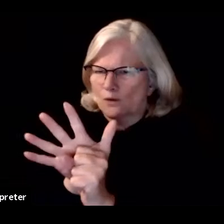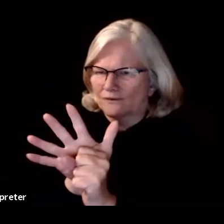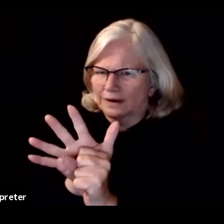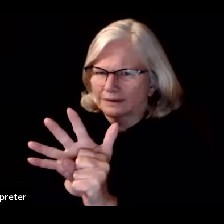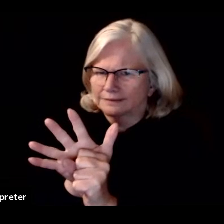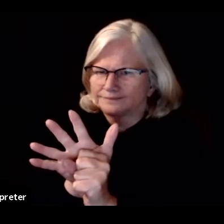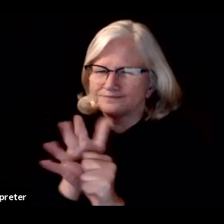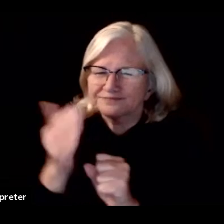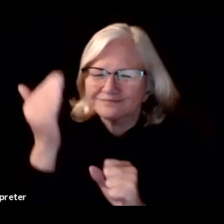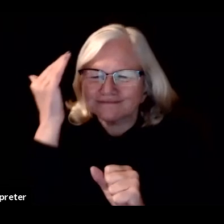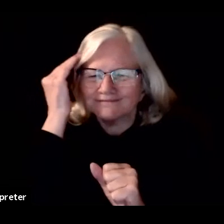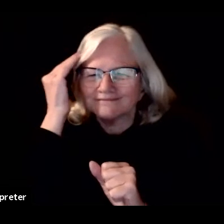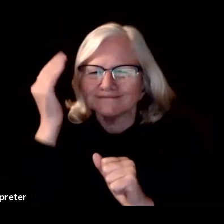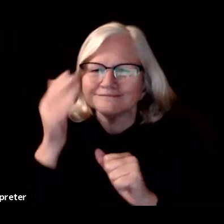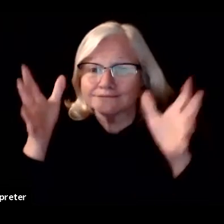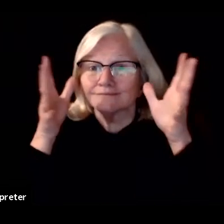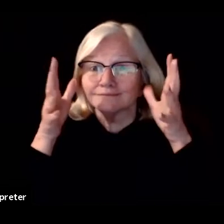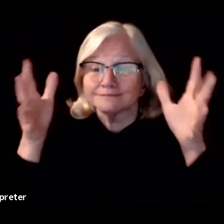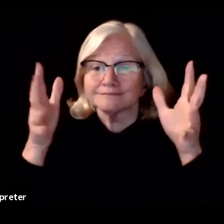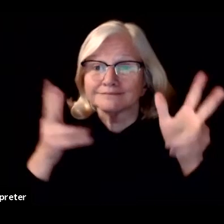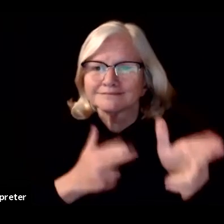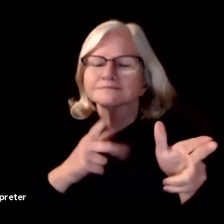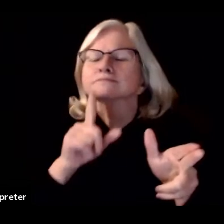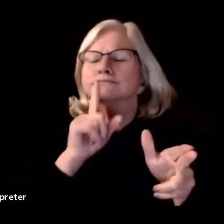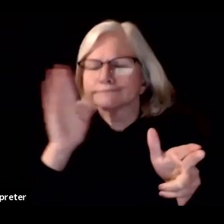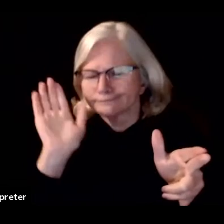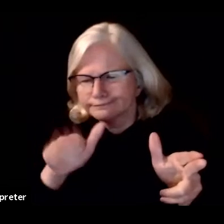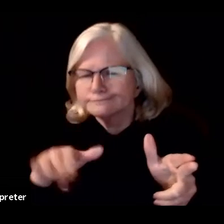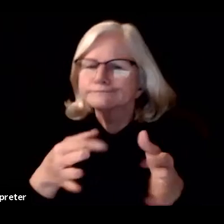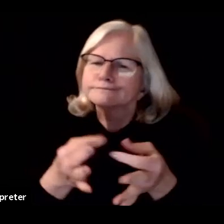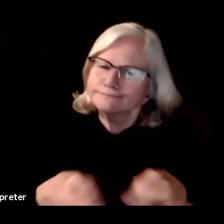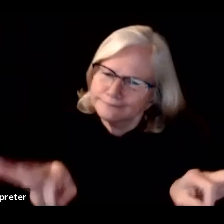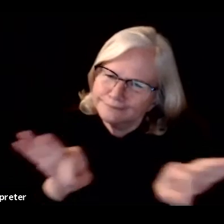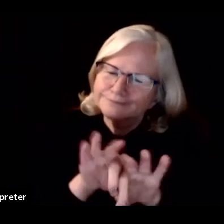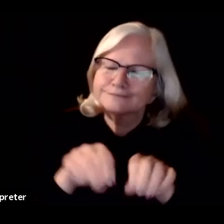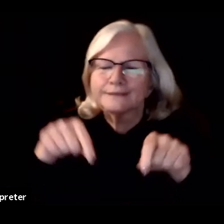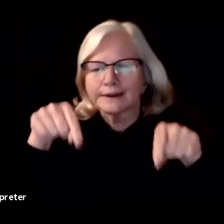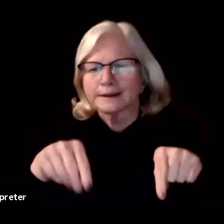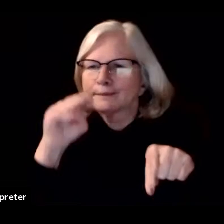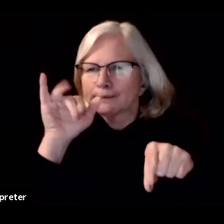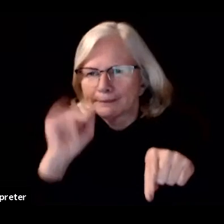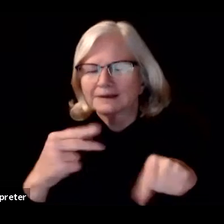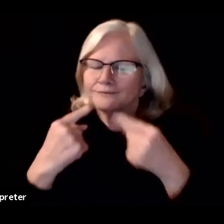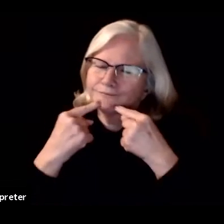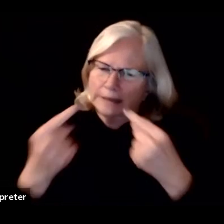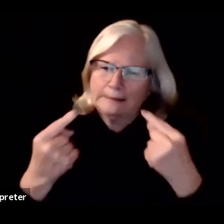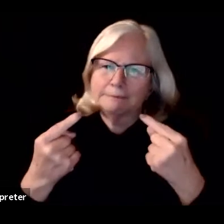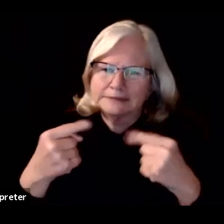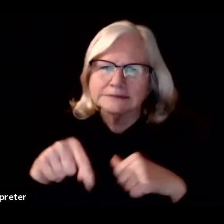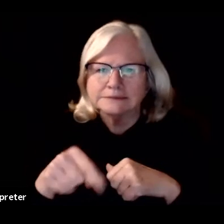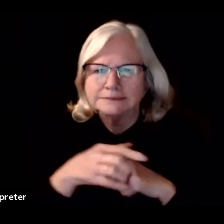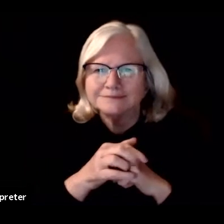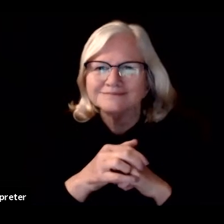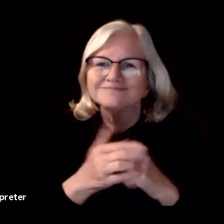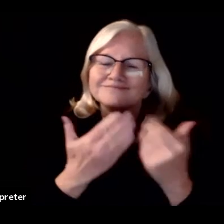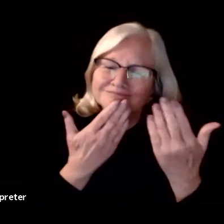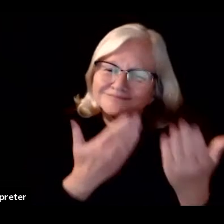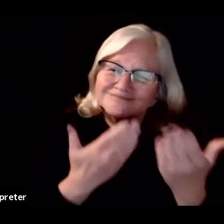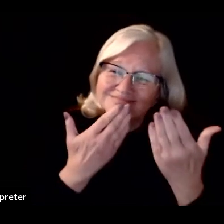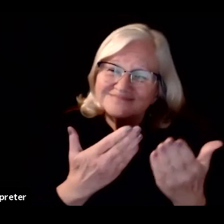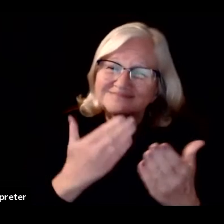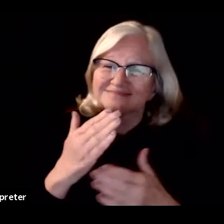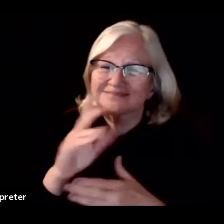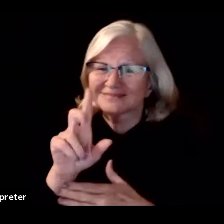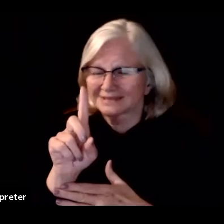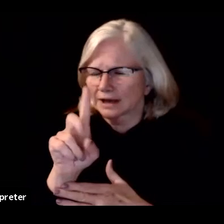thank the Department of Natural Resources for the work that it's done to remind hunters to be safe during a hunting season that overlaps with a